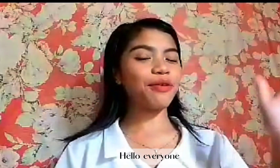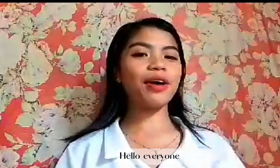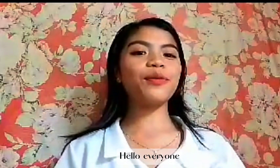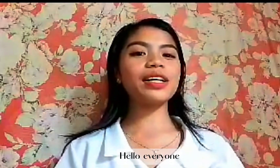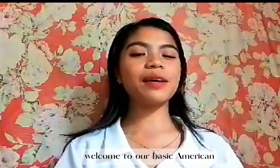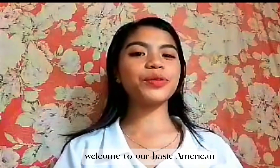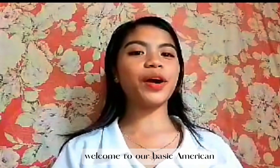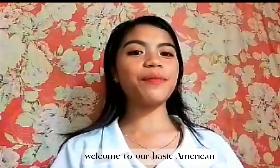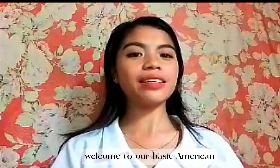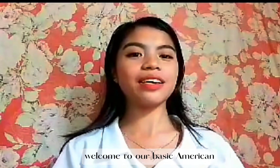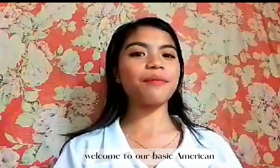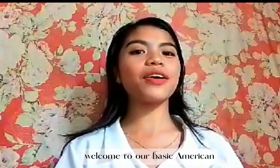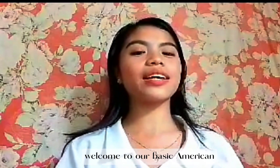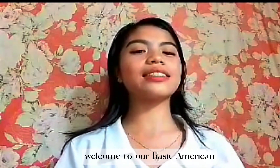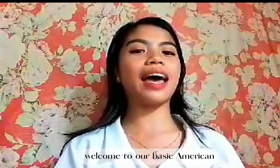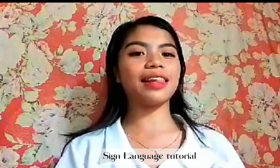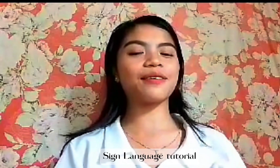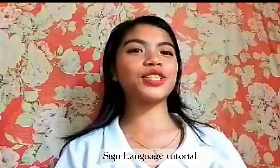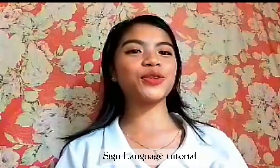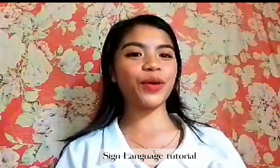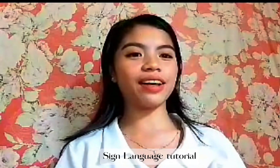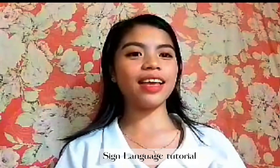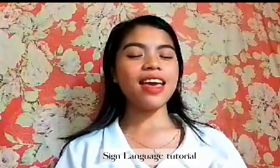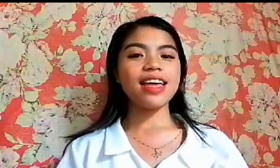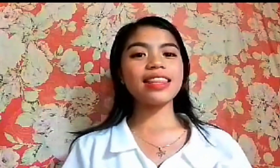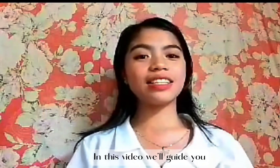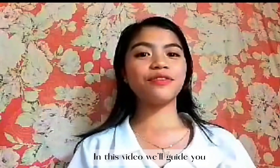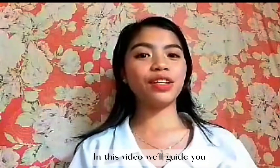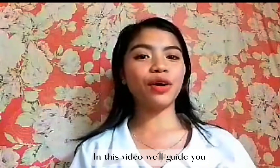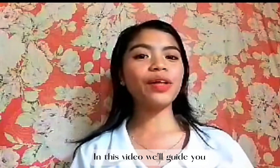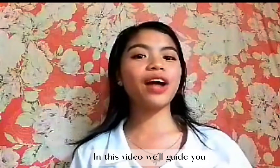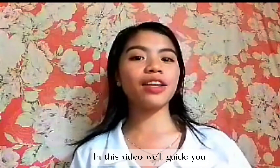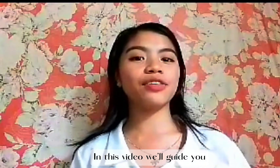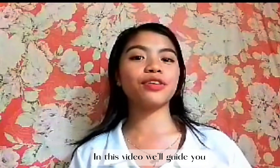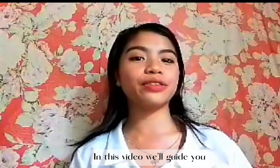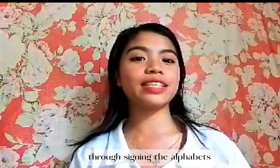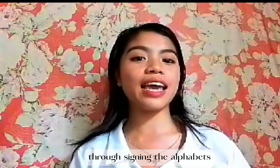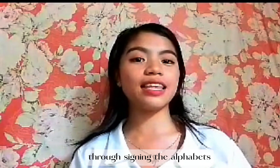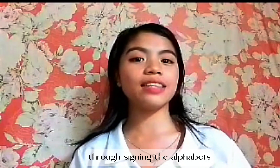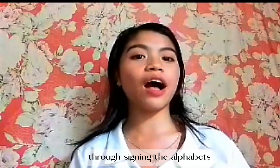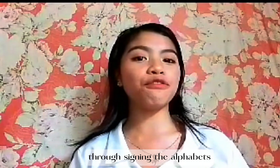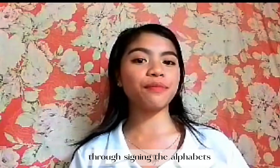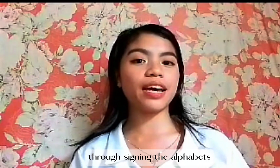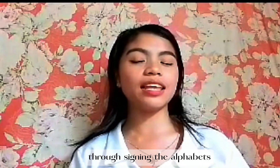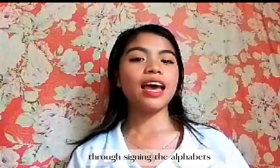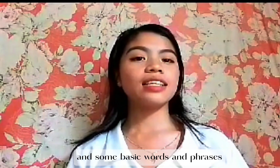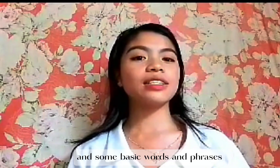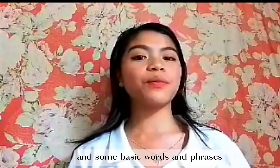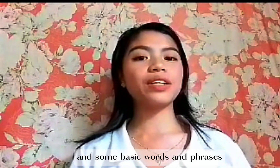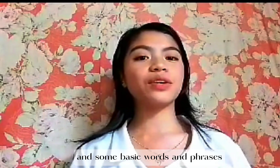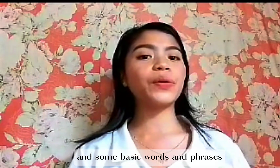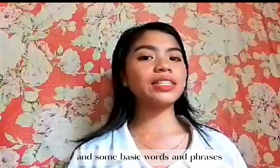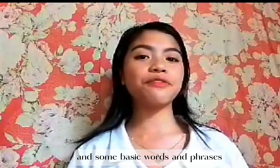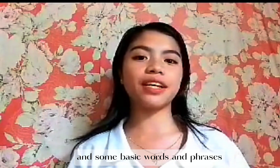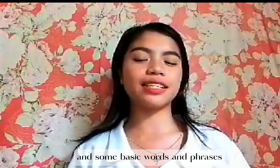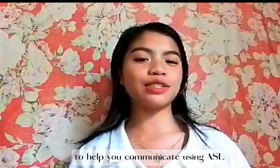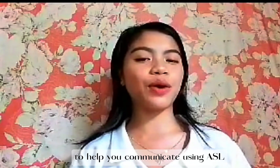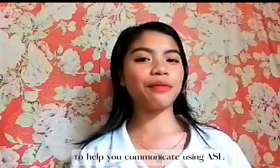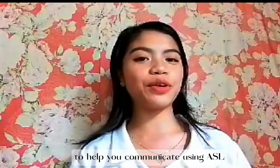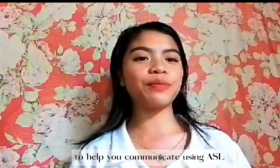everyone, welcome to our basic American Sign Language tutorial. In this video, we'll guide you through signing the alphabet and some basic words and phrases to help you